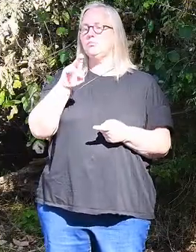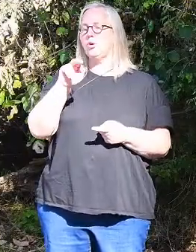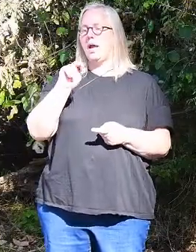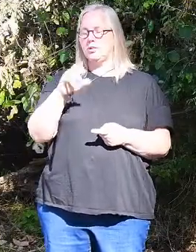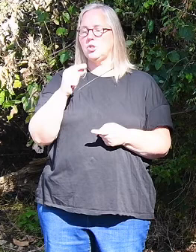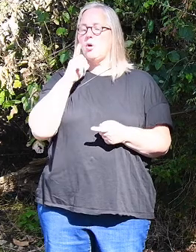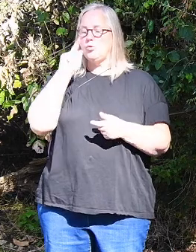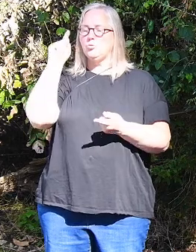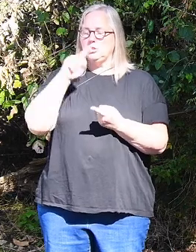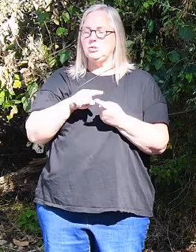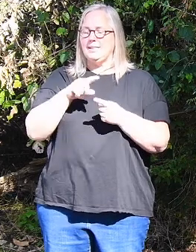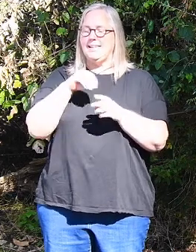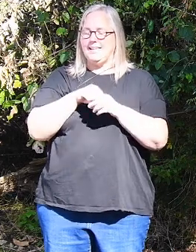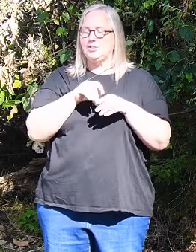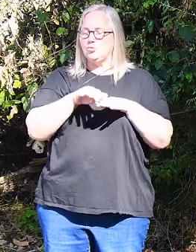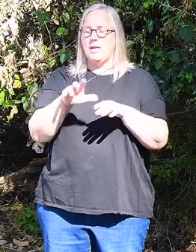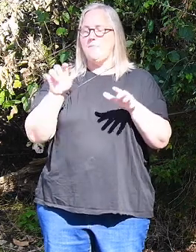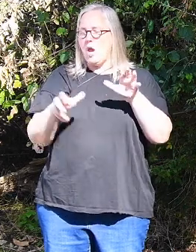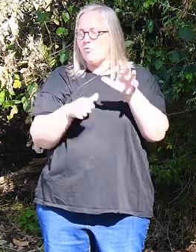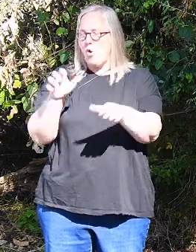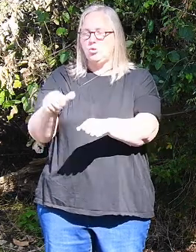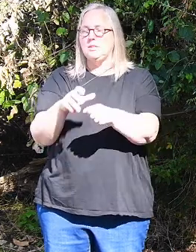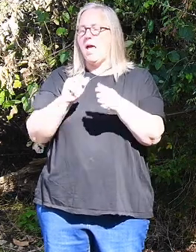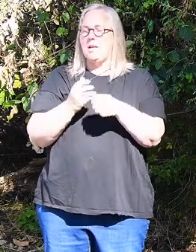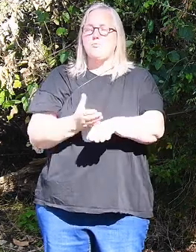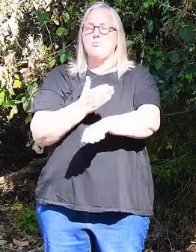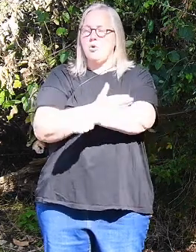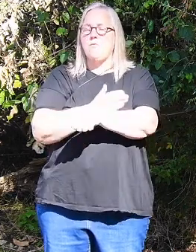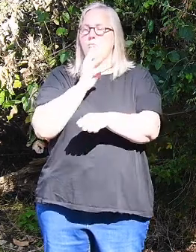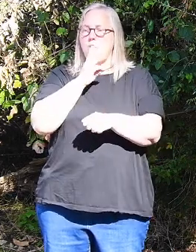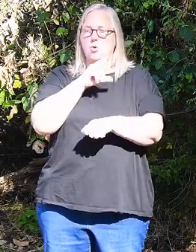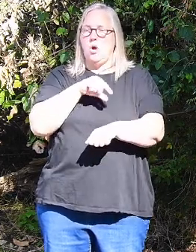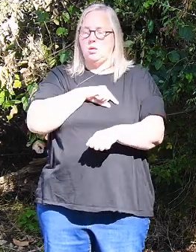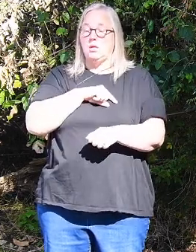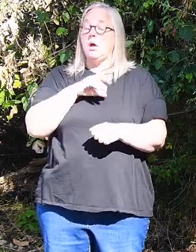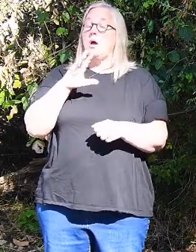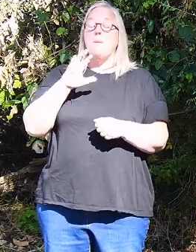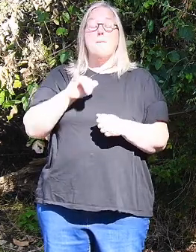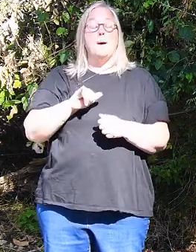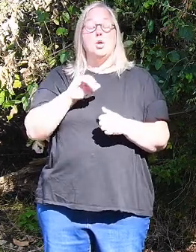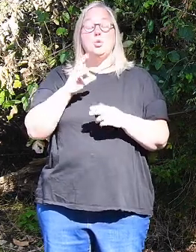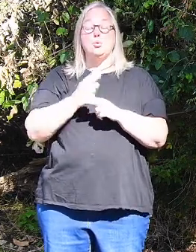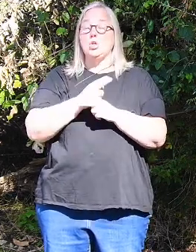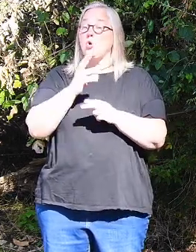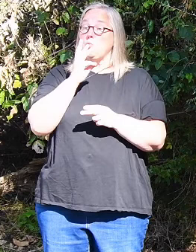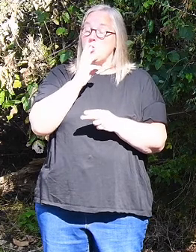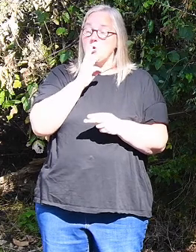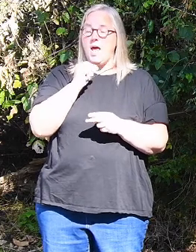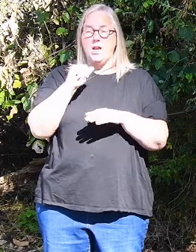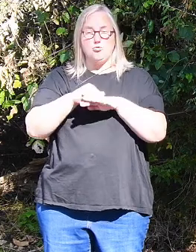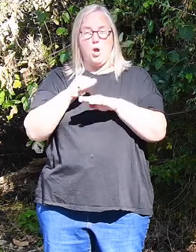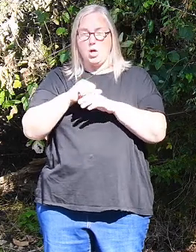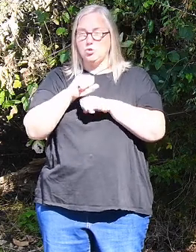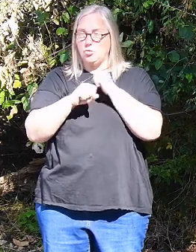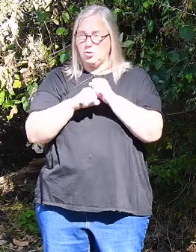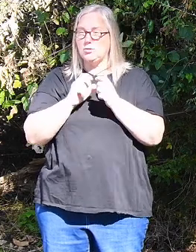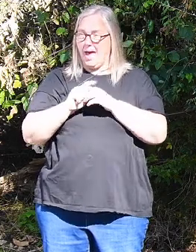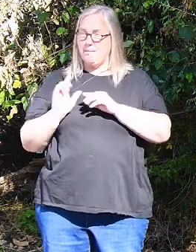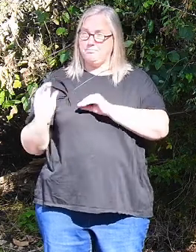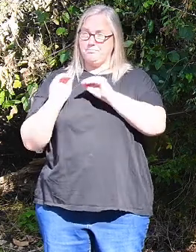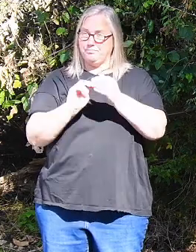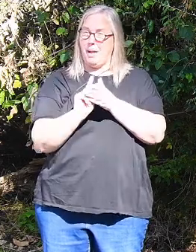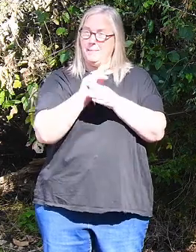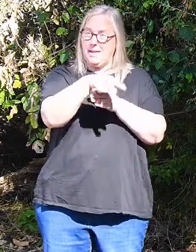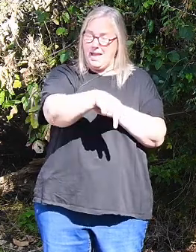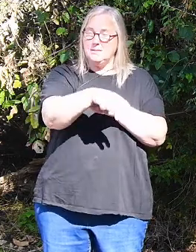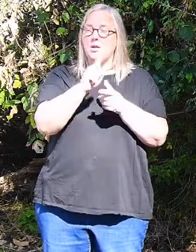and improve water quality by using wood and rock structures as well as plantings to reestablish a more